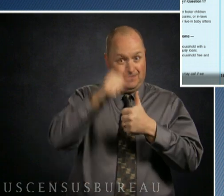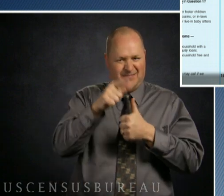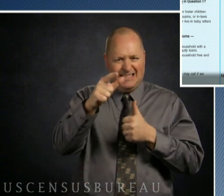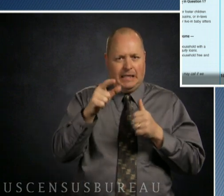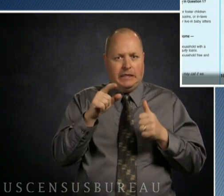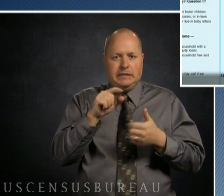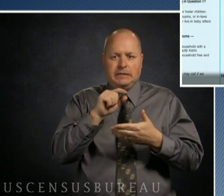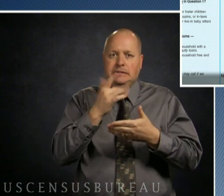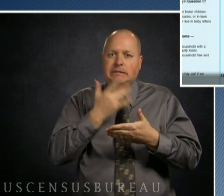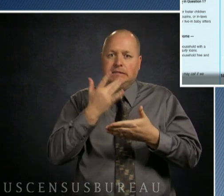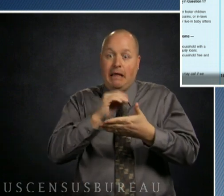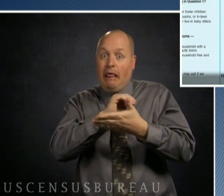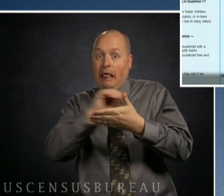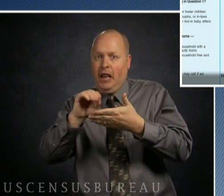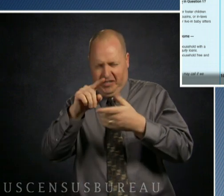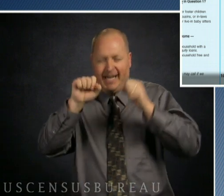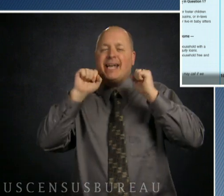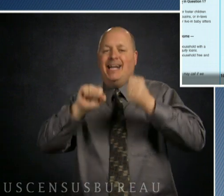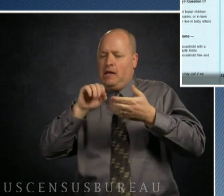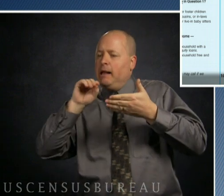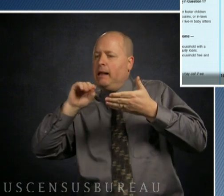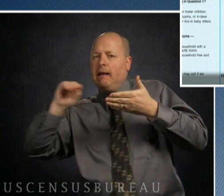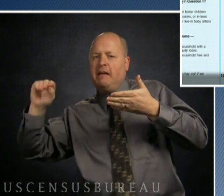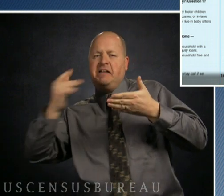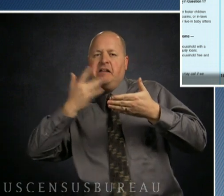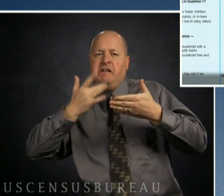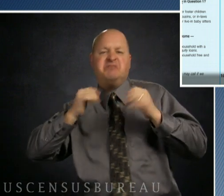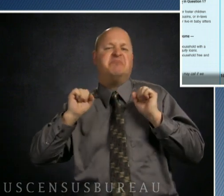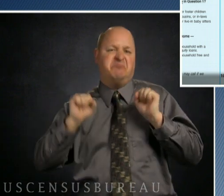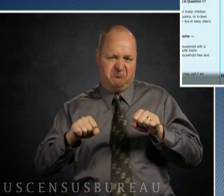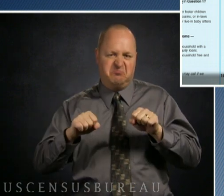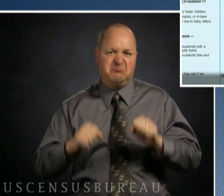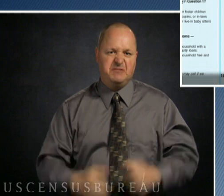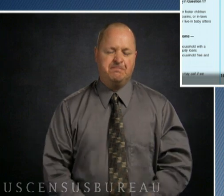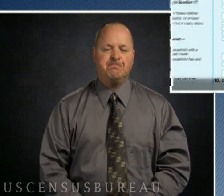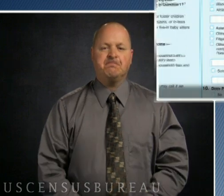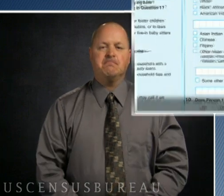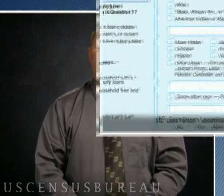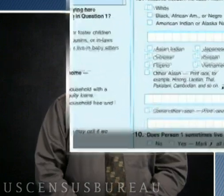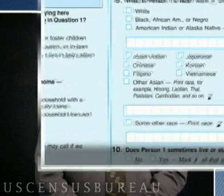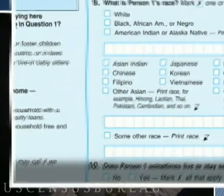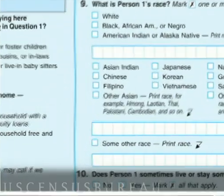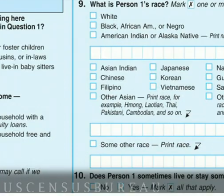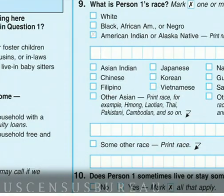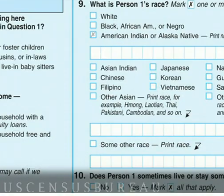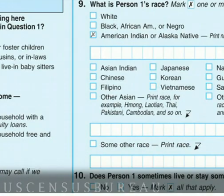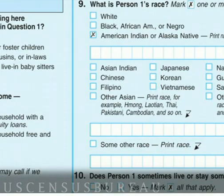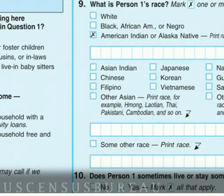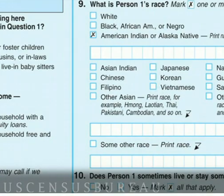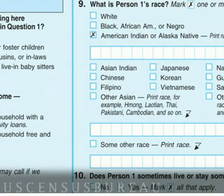Remember, if you need more space, you may write beyond the last box.